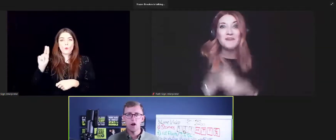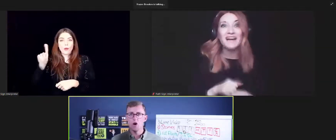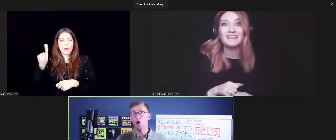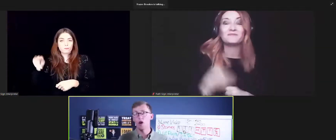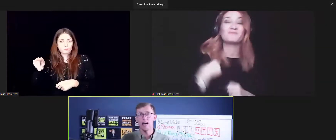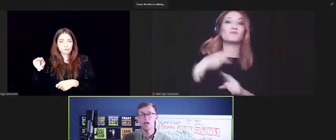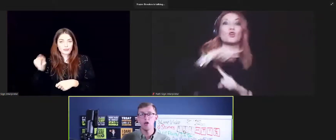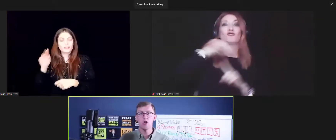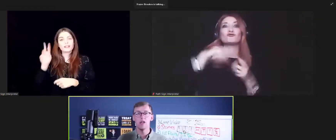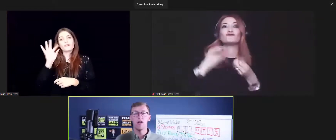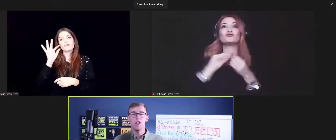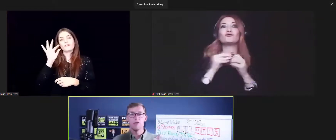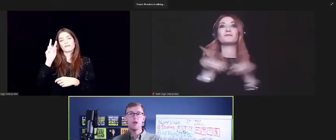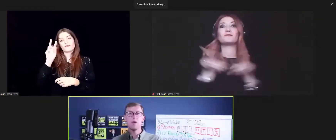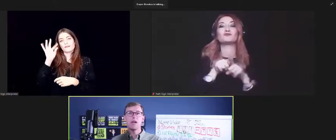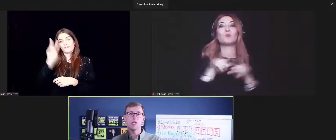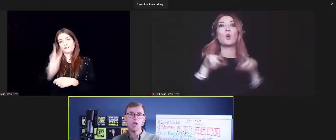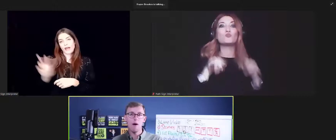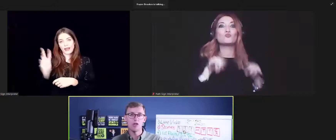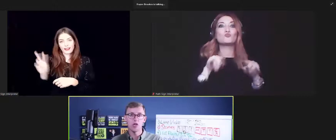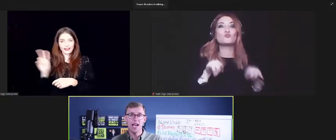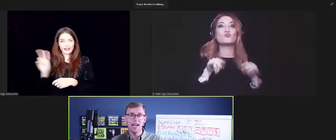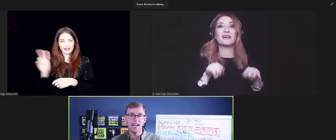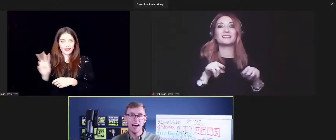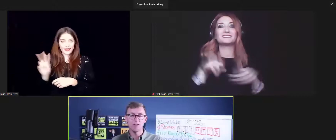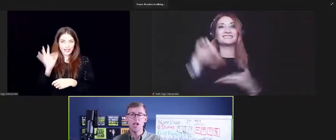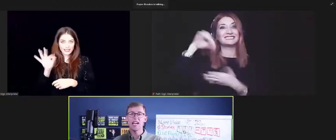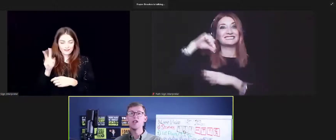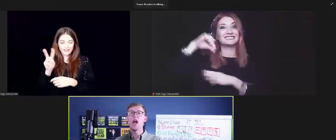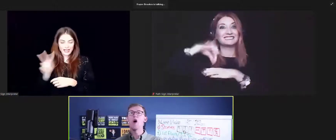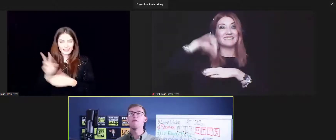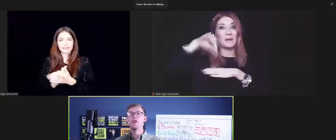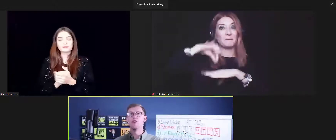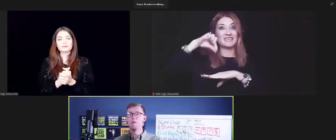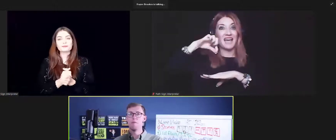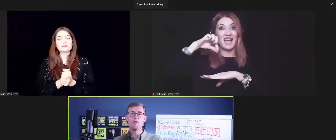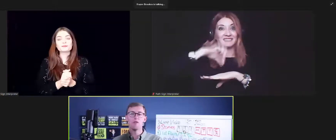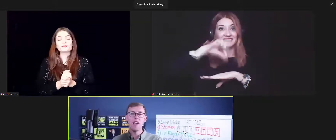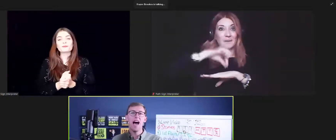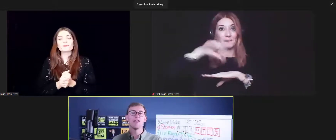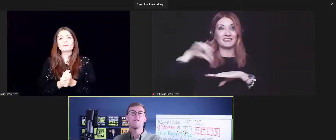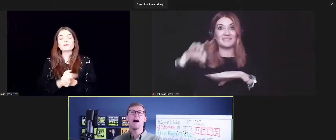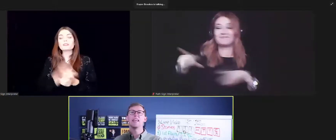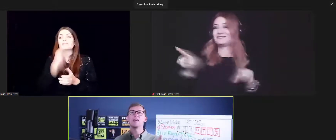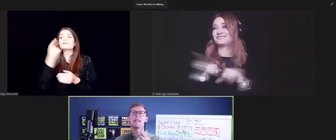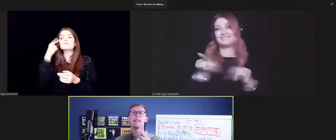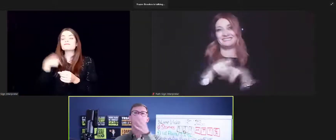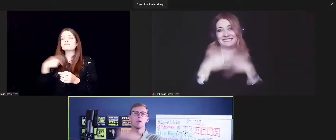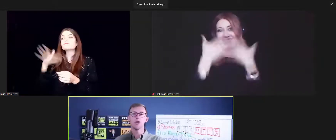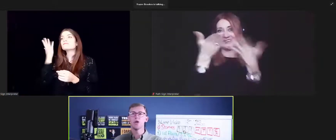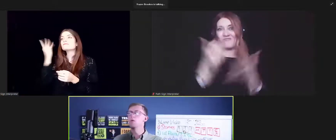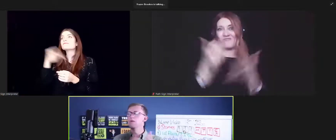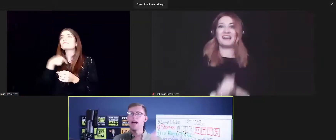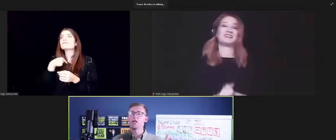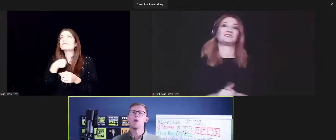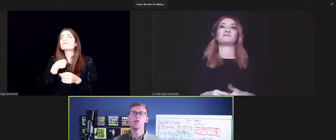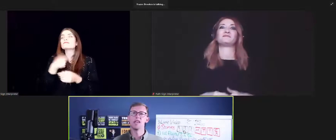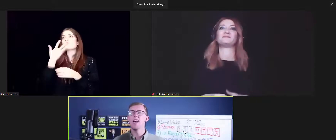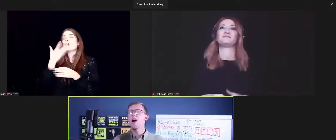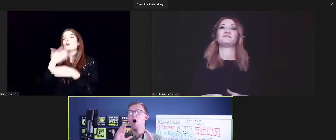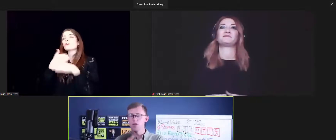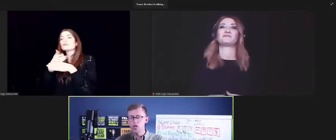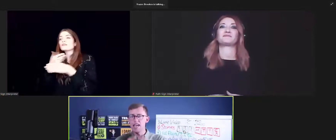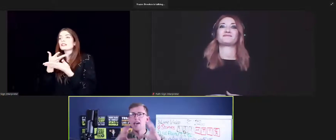started in our organization 3 weeks ago after saying no for a number of months and has finally been able to